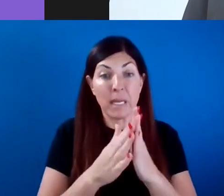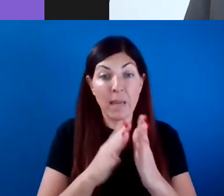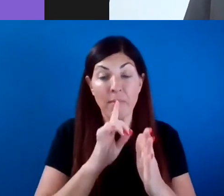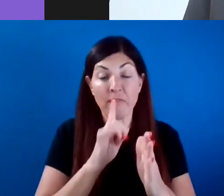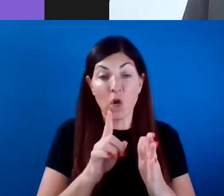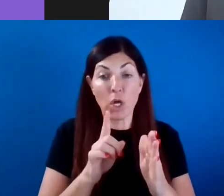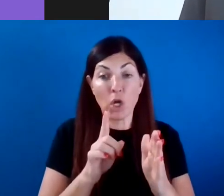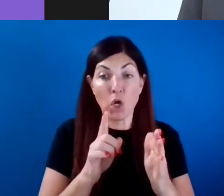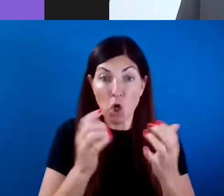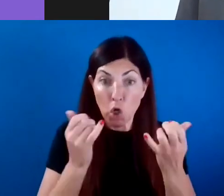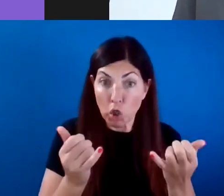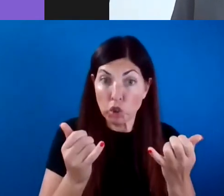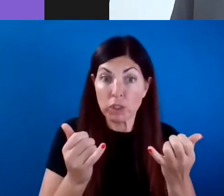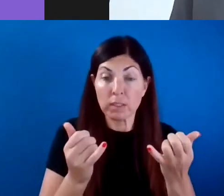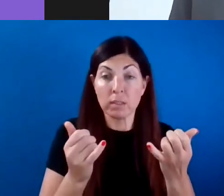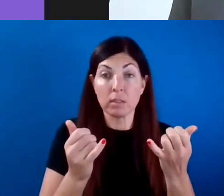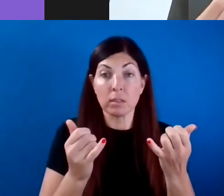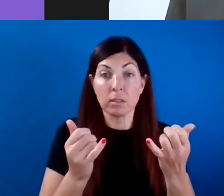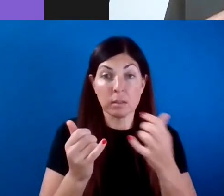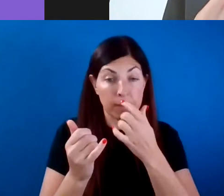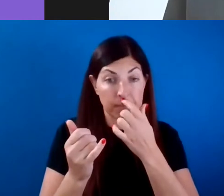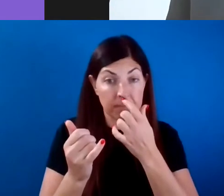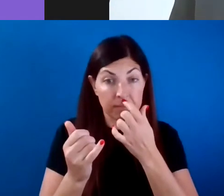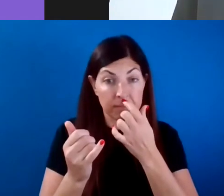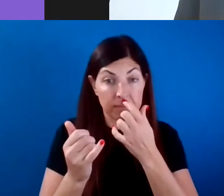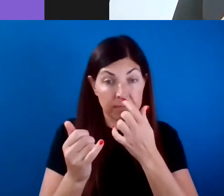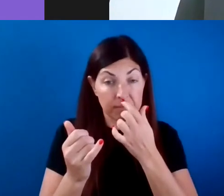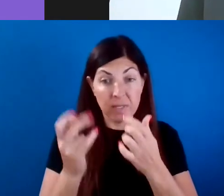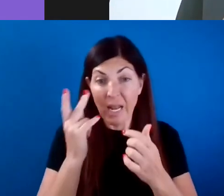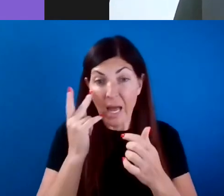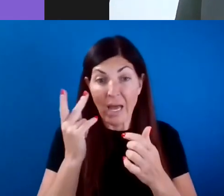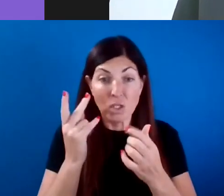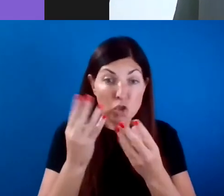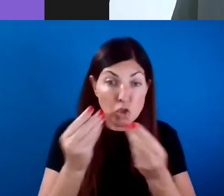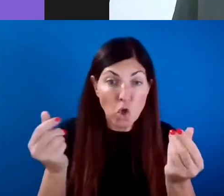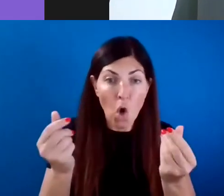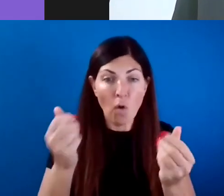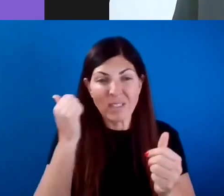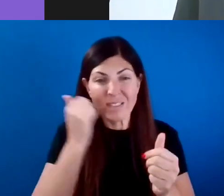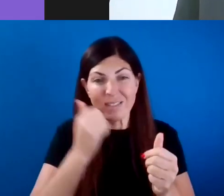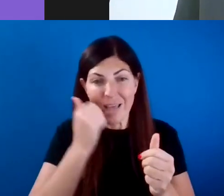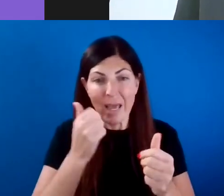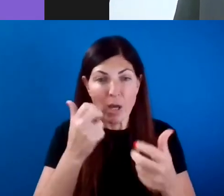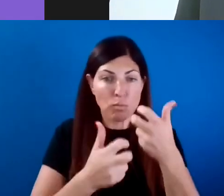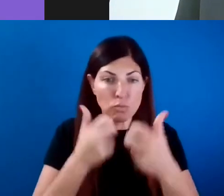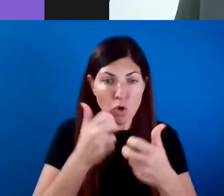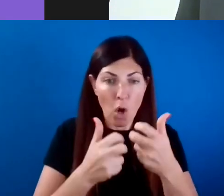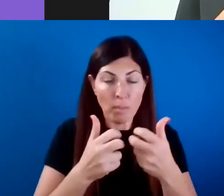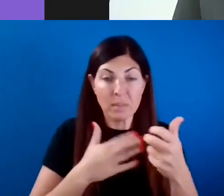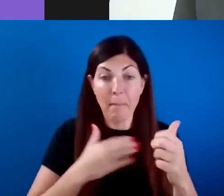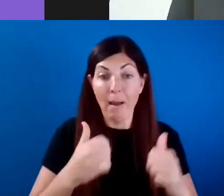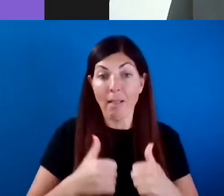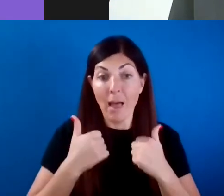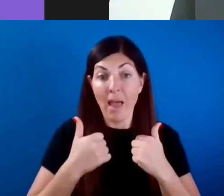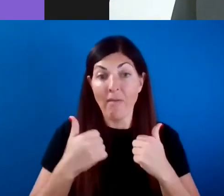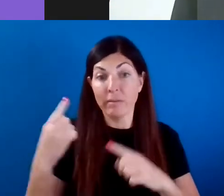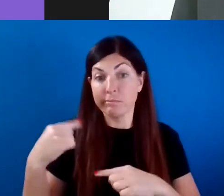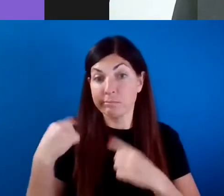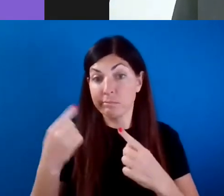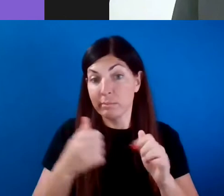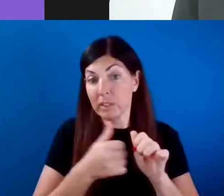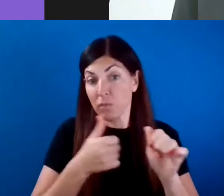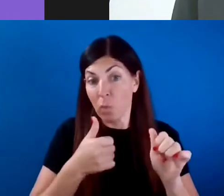that I solve a lot of the day-to-day problems in my life that I had been avoiding. So after spending 5 weeks in